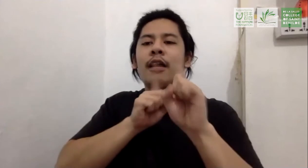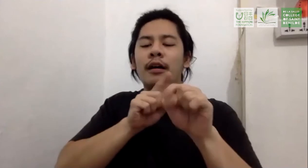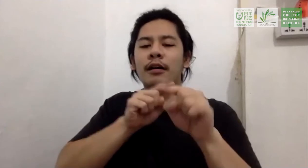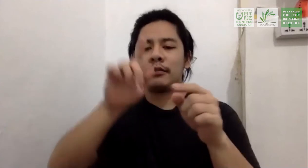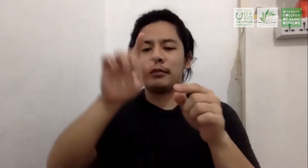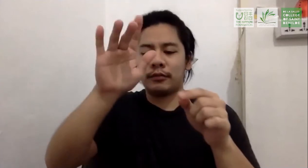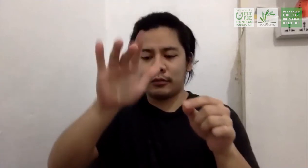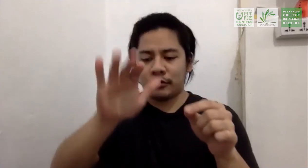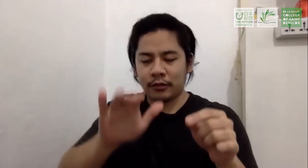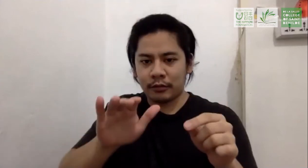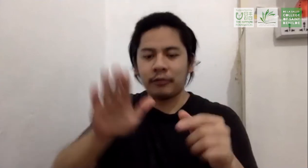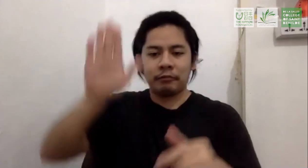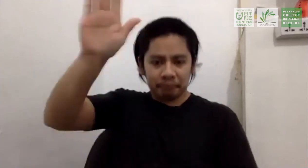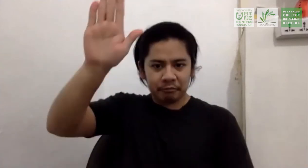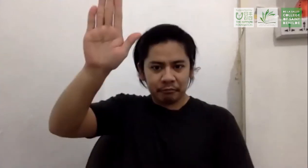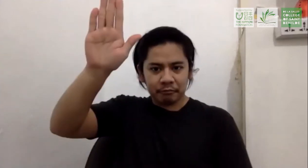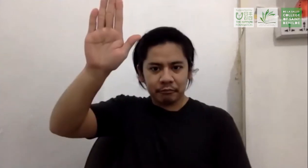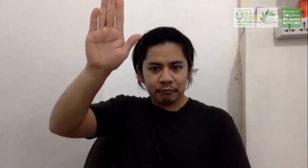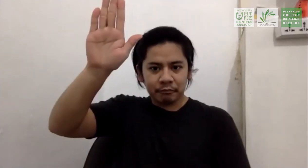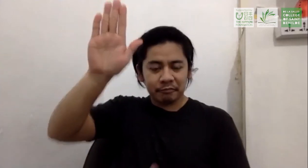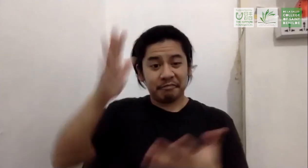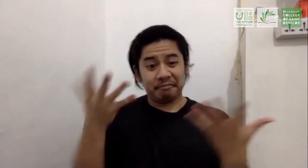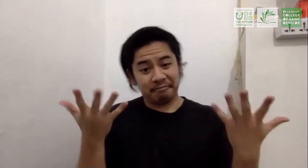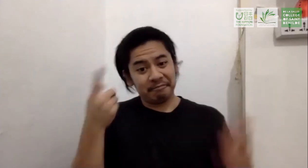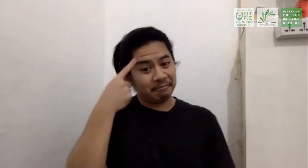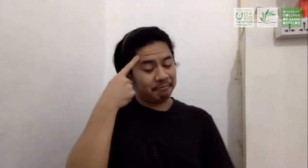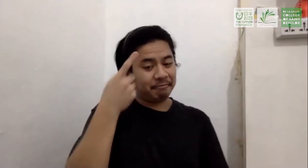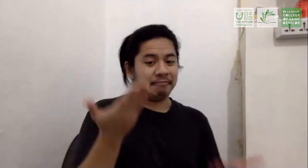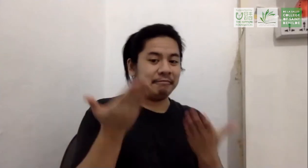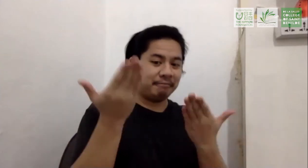So we'd still keep the time element of it.